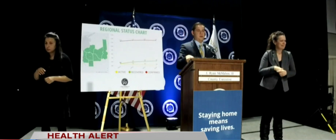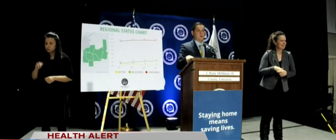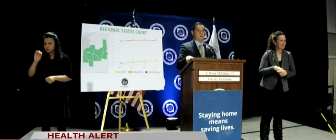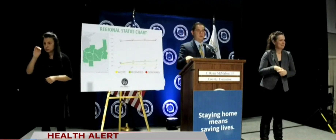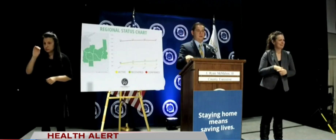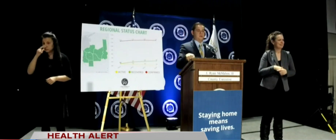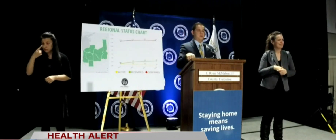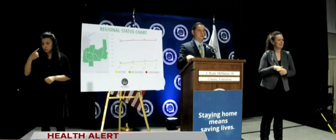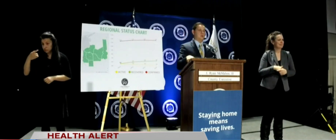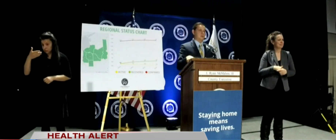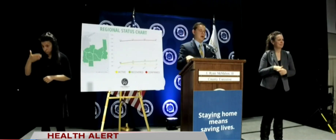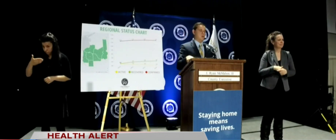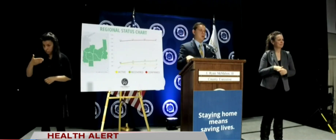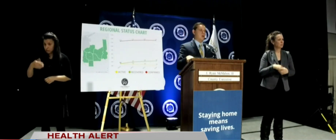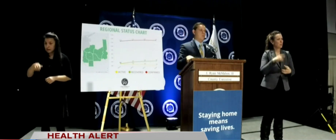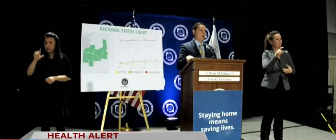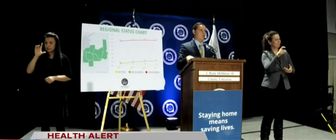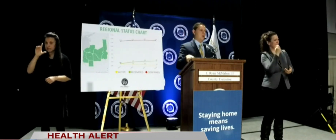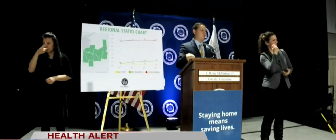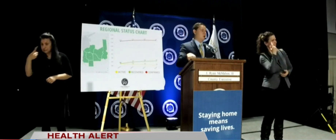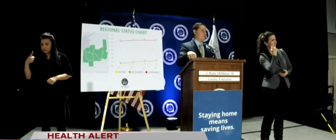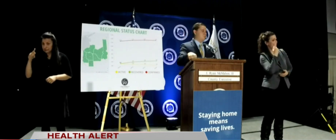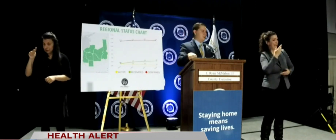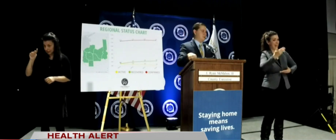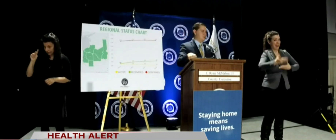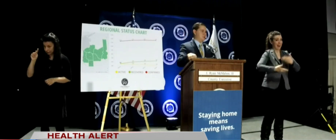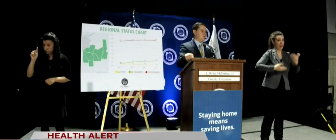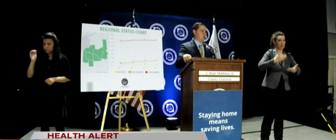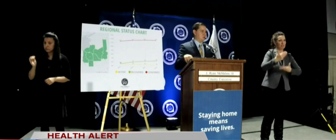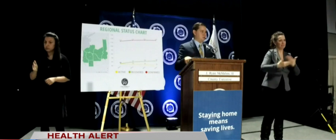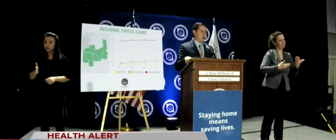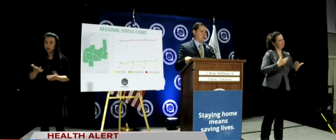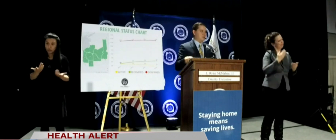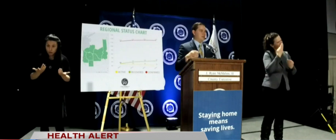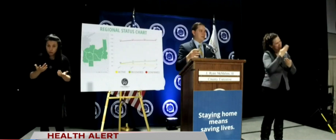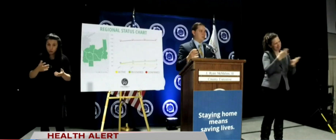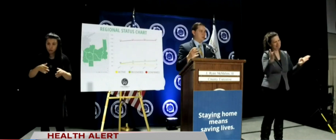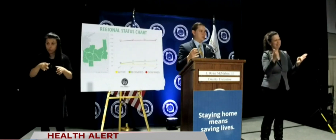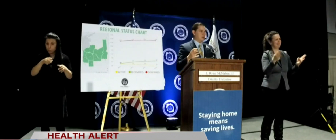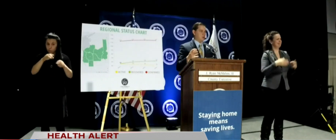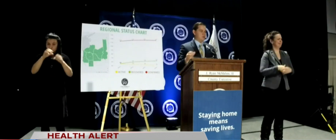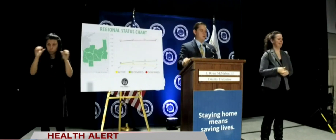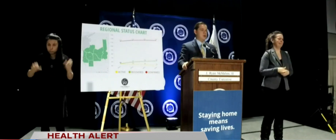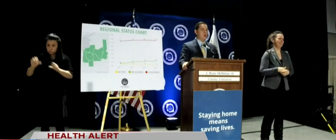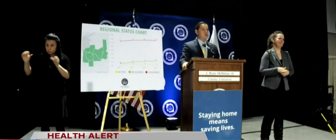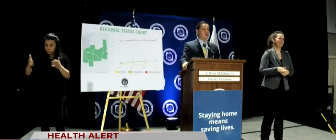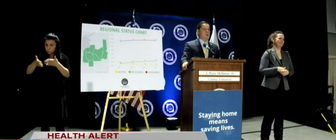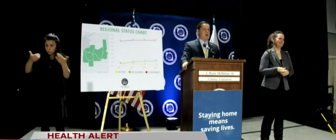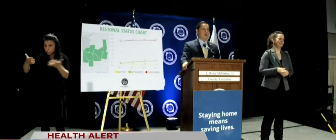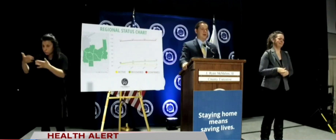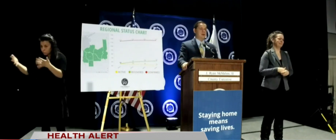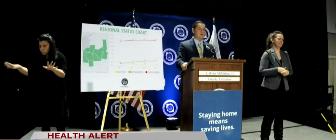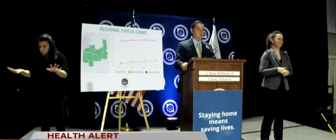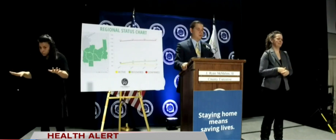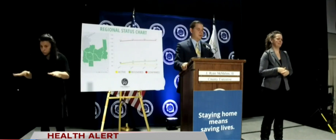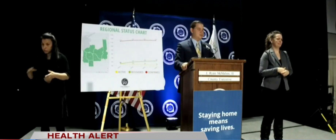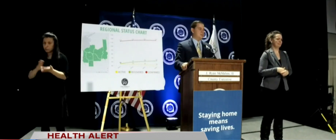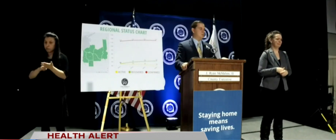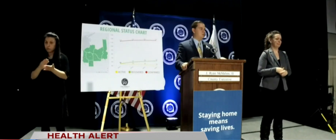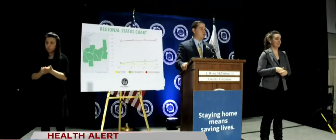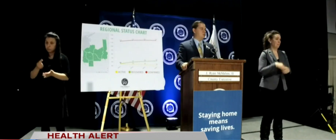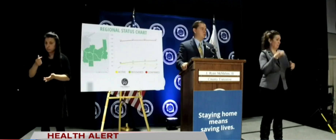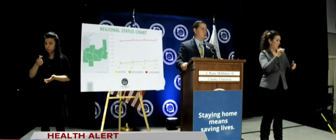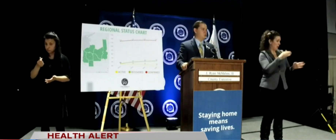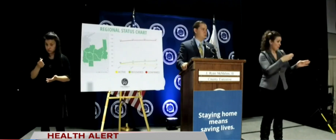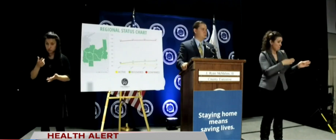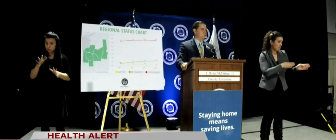basis because everything's shut down. But we have more expenses to fight this virus and to live with this virus. So part of that is we need a team